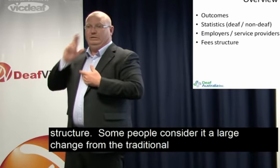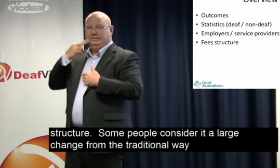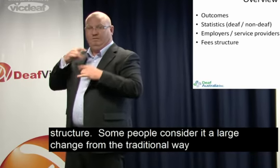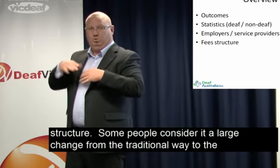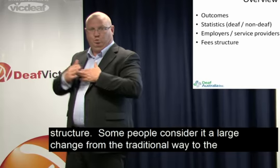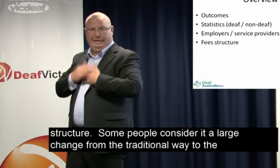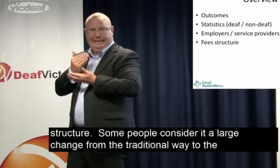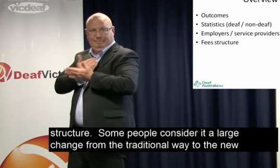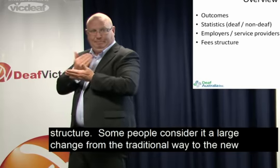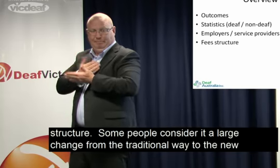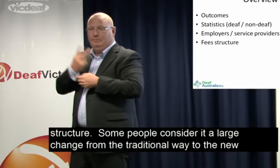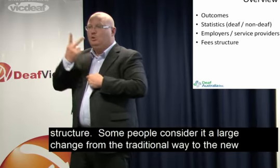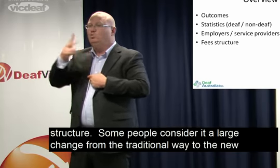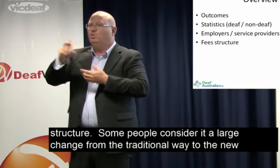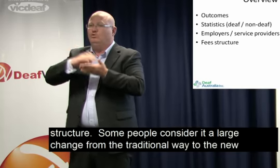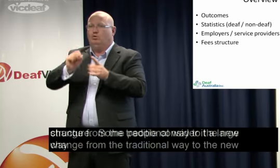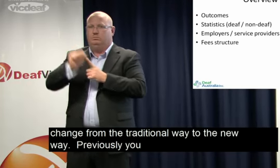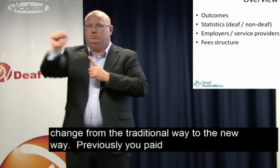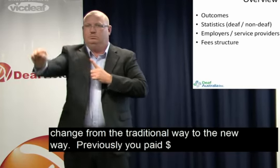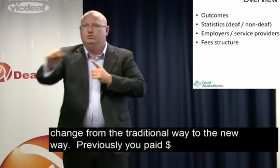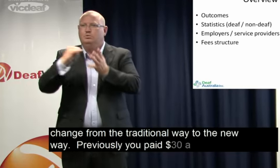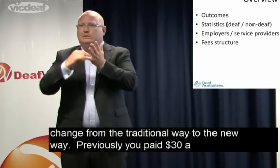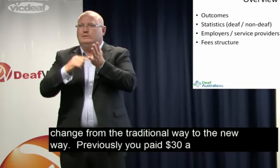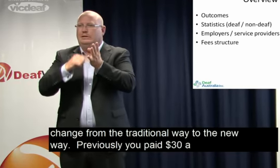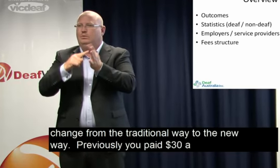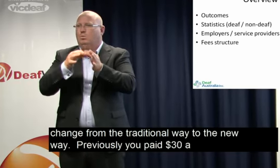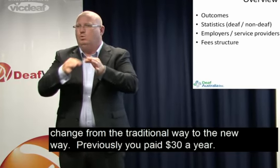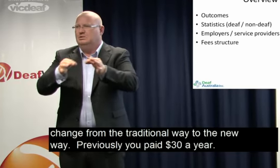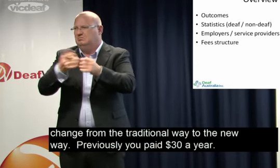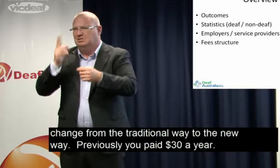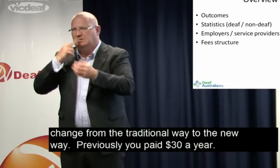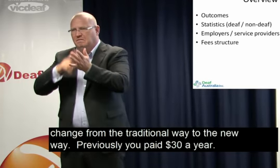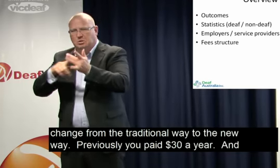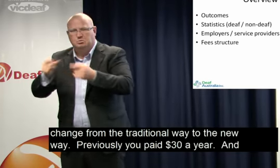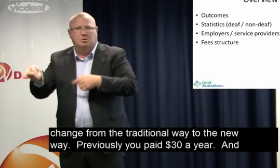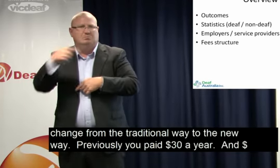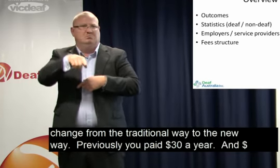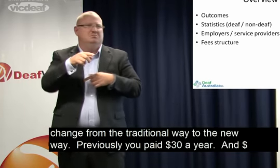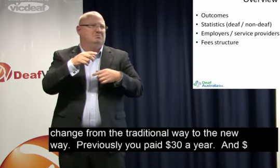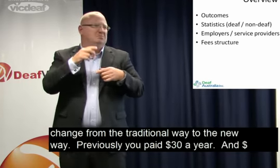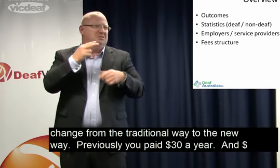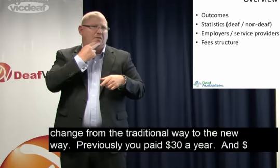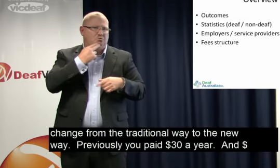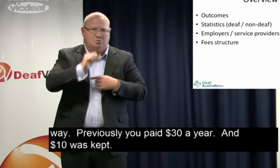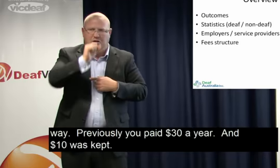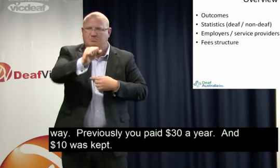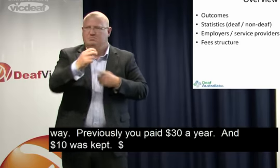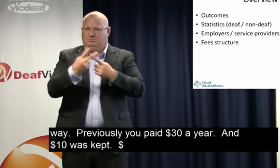annual membership, $10 we kept, $20 went to the state branch, such as Deaf Victoria, the